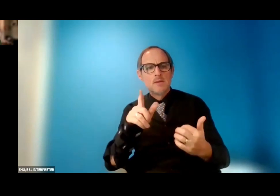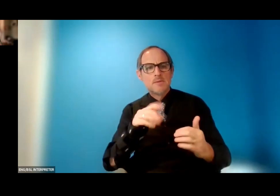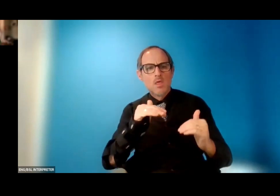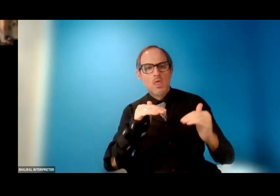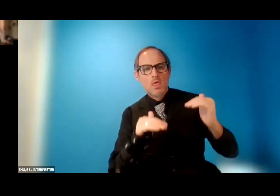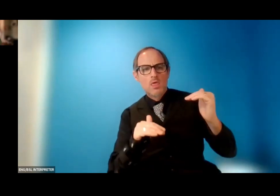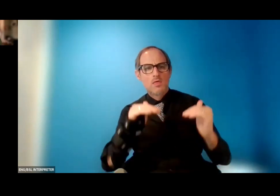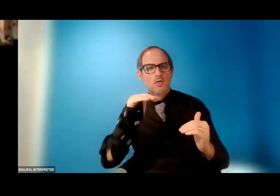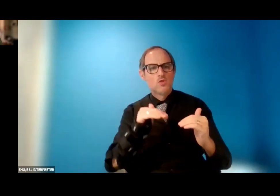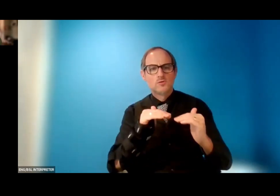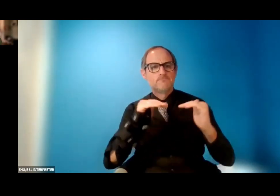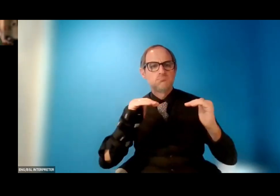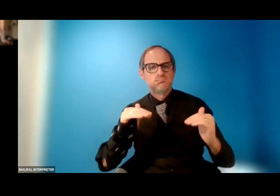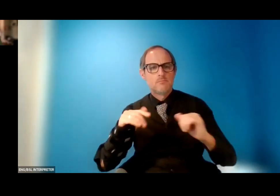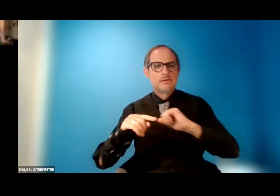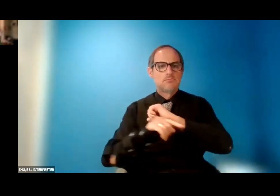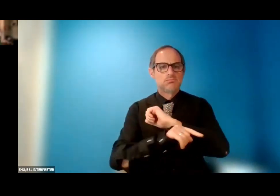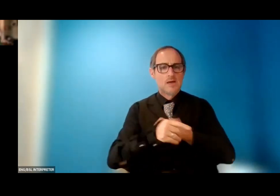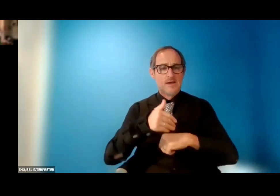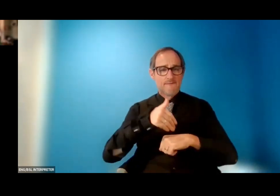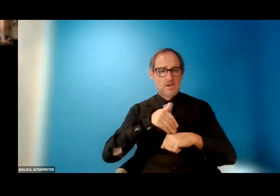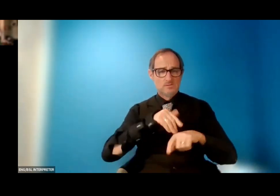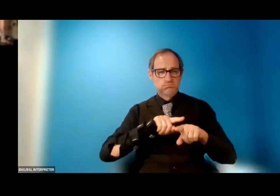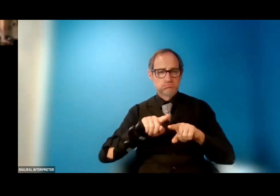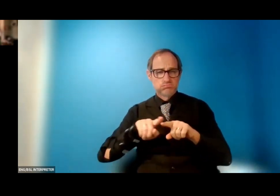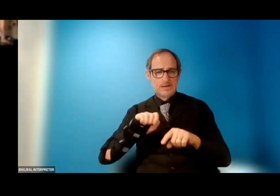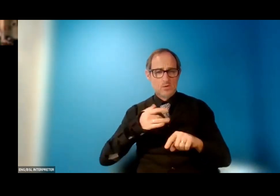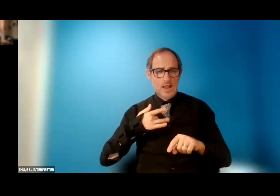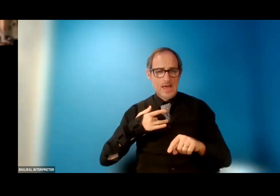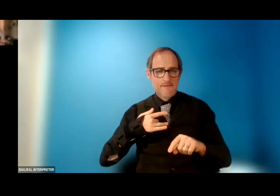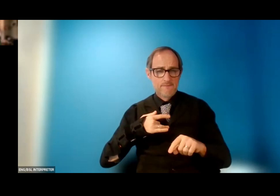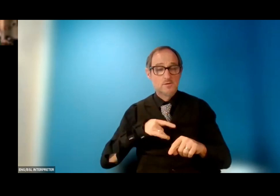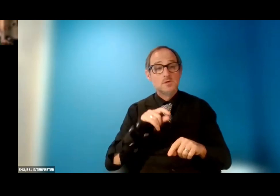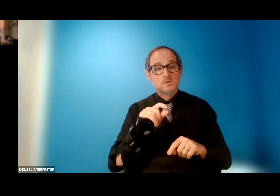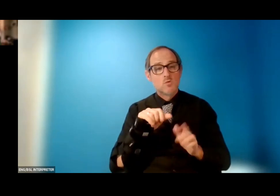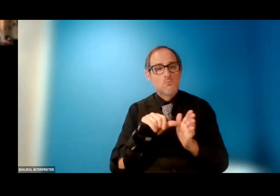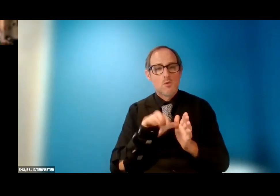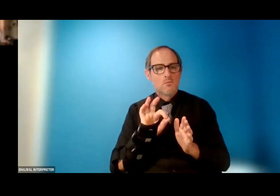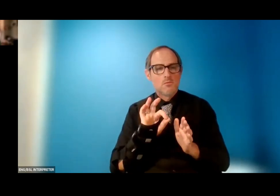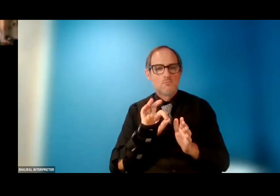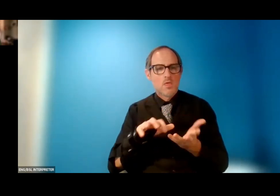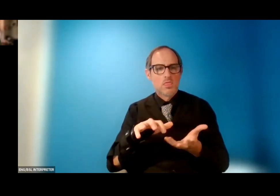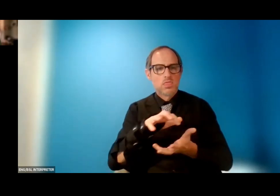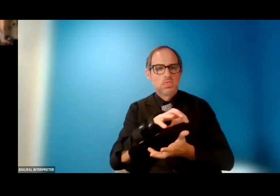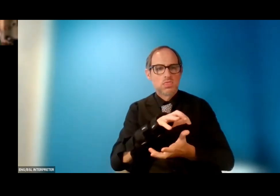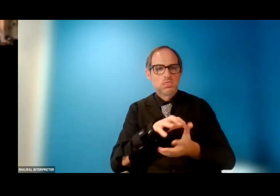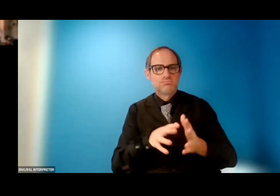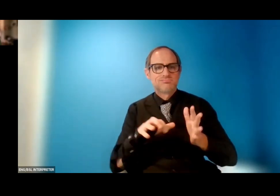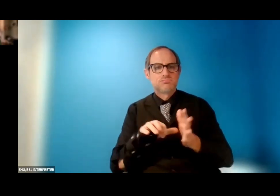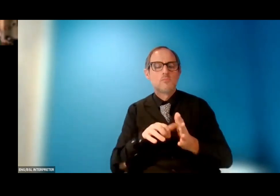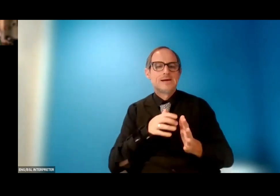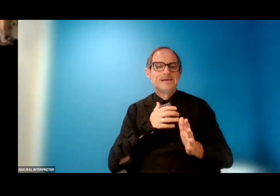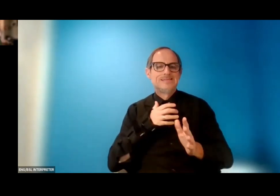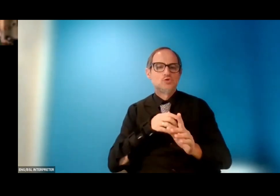pretty much every aspect of our lives. So we know that the scale of the challenge is significant and it's complex, but it urgently needs